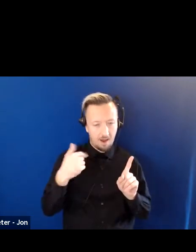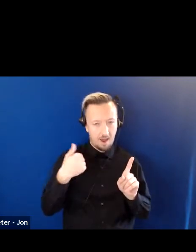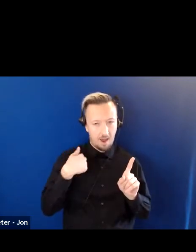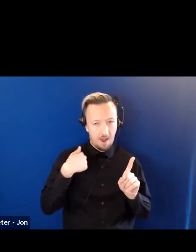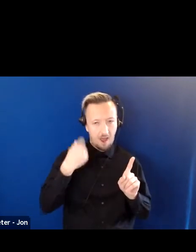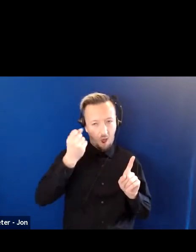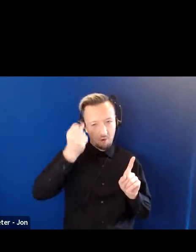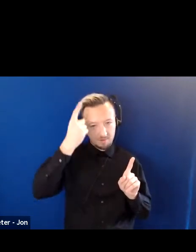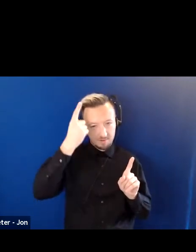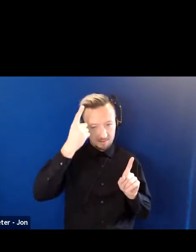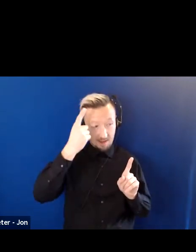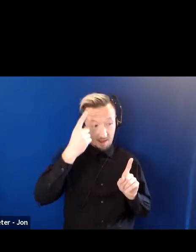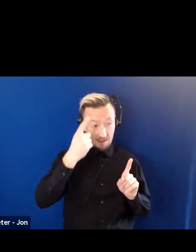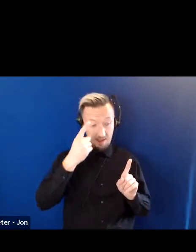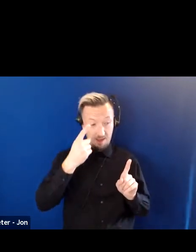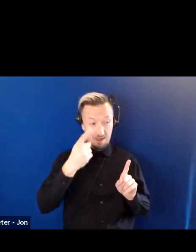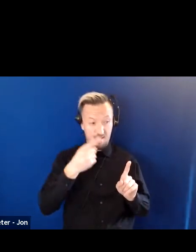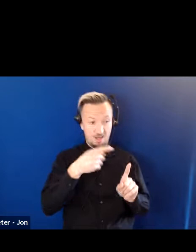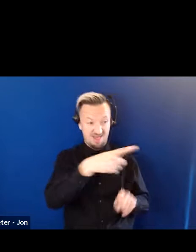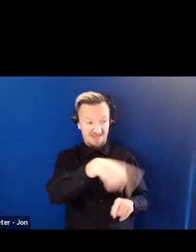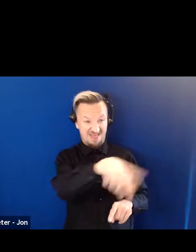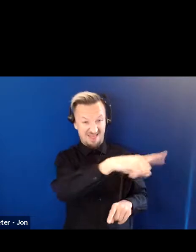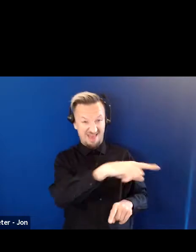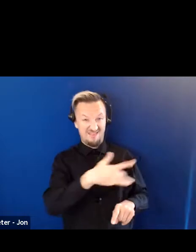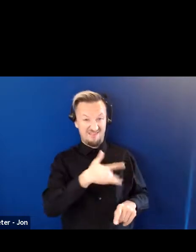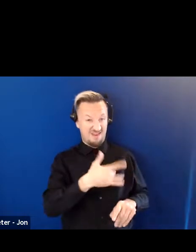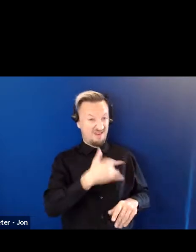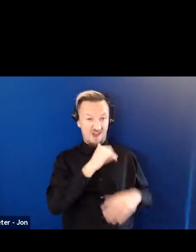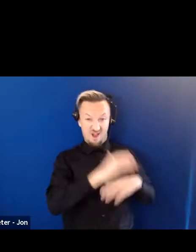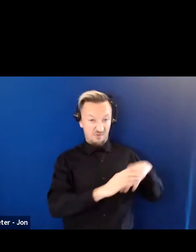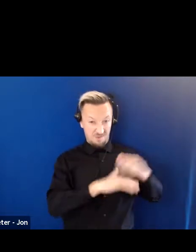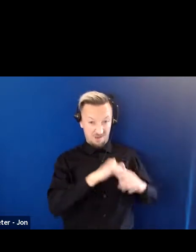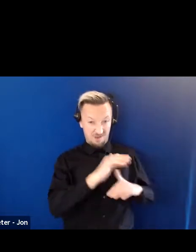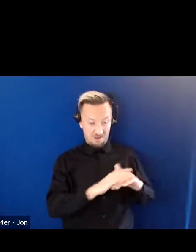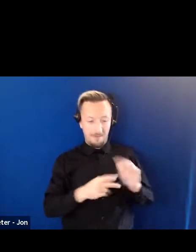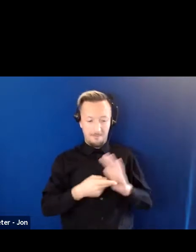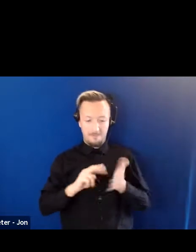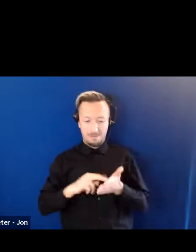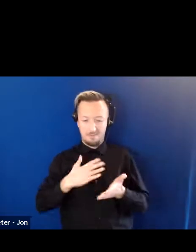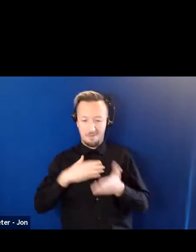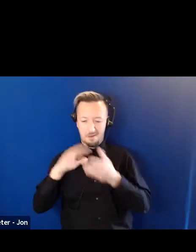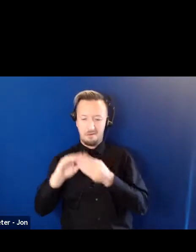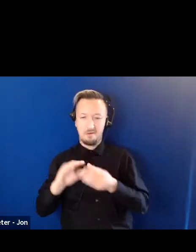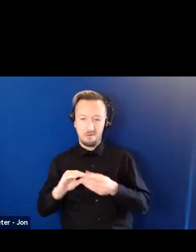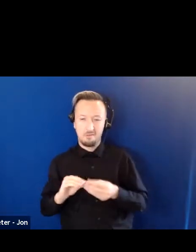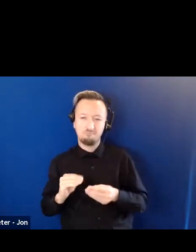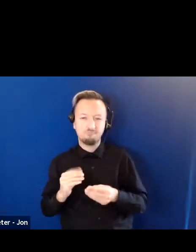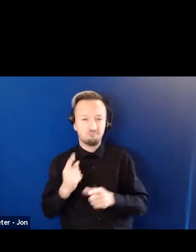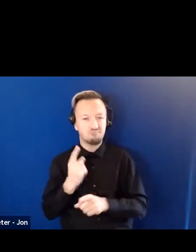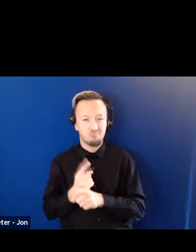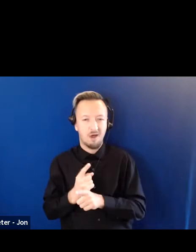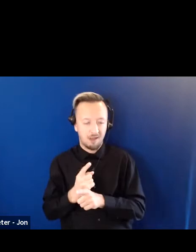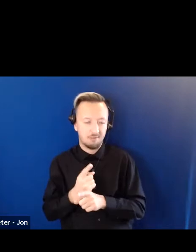said something that made somebody think. And that's all we want people to do, is to make sure that people think